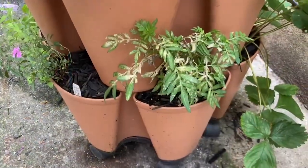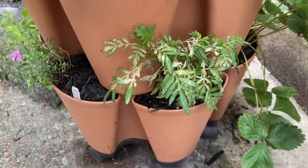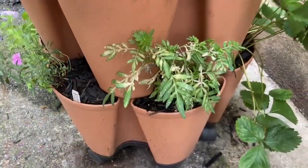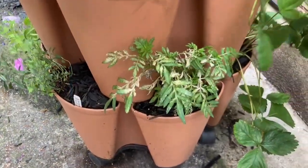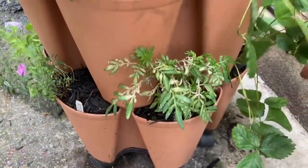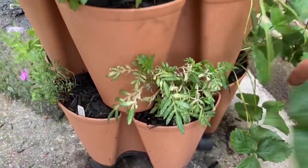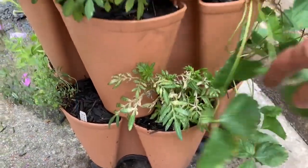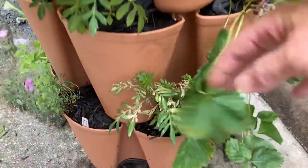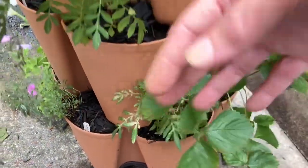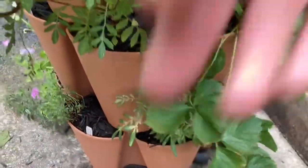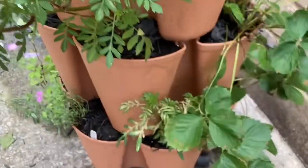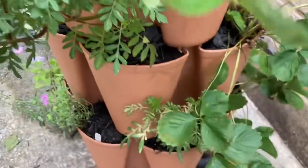flowers.